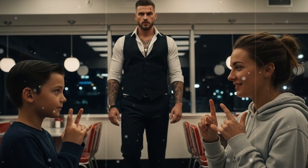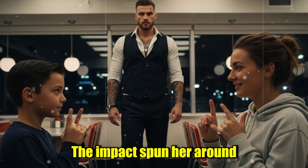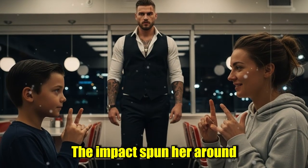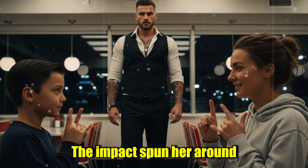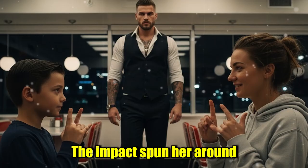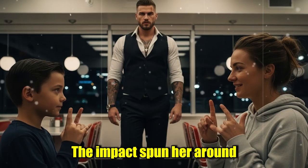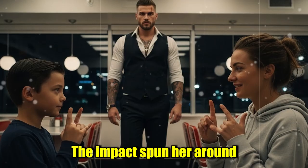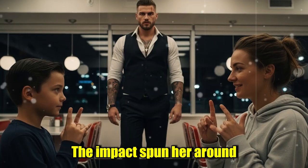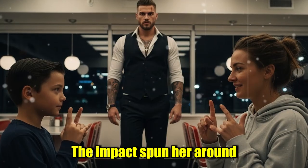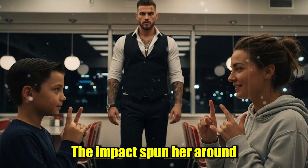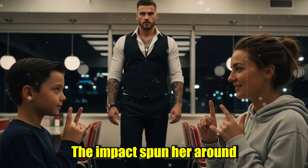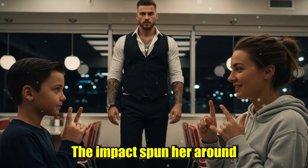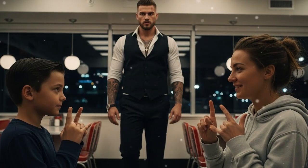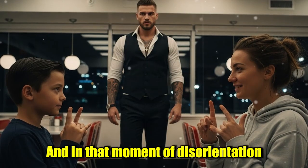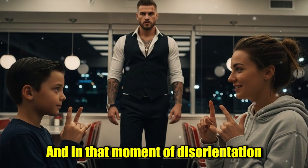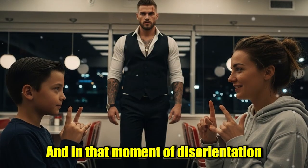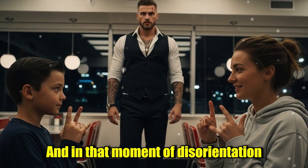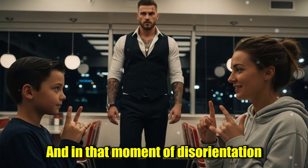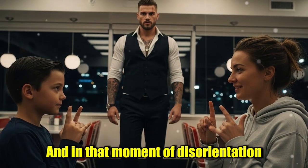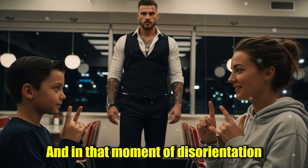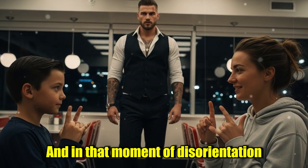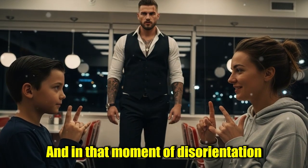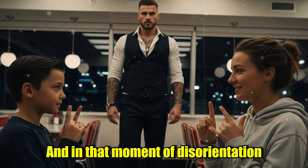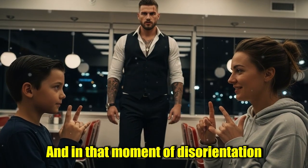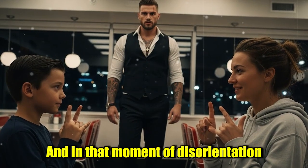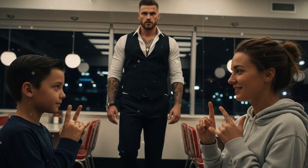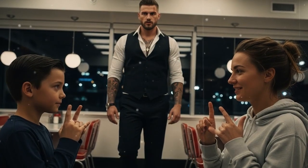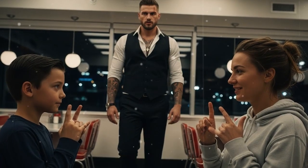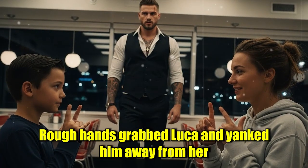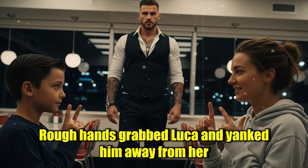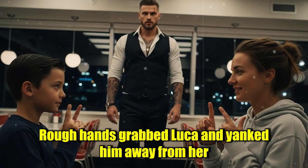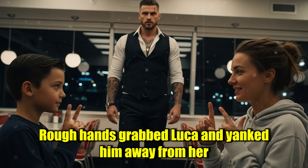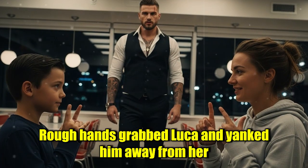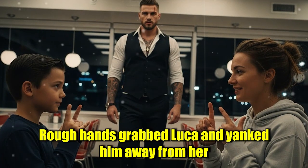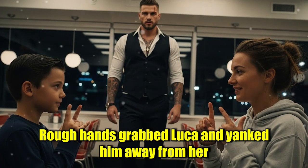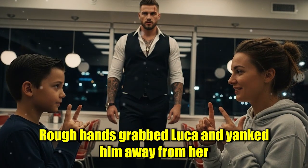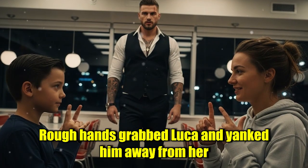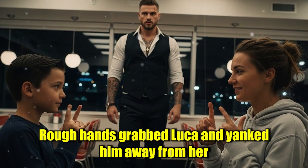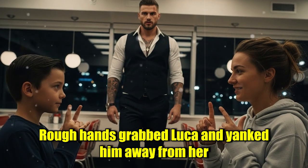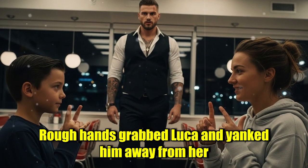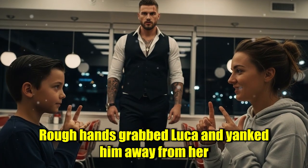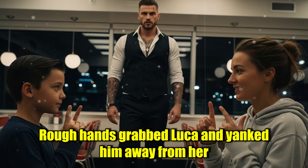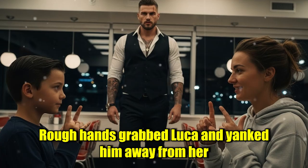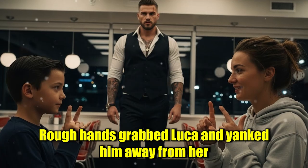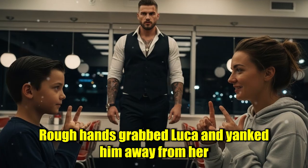The impact spun her around, and in that moment of disorientation, rough hands grabbed Luca and yanked him away from